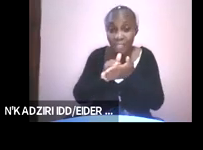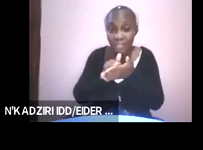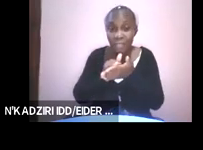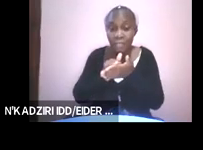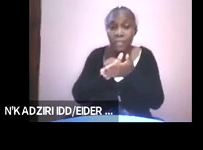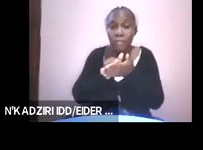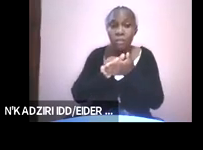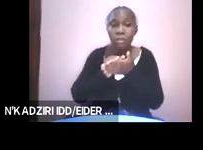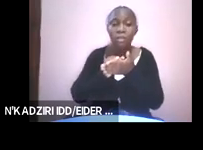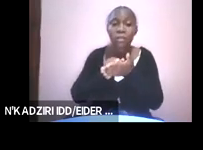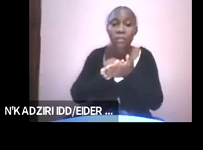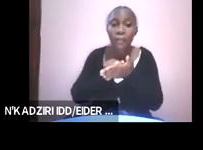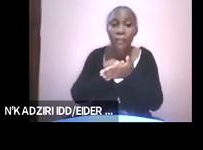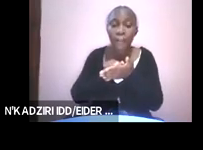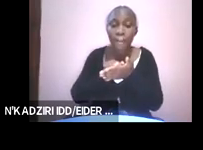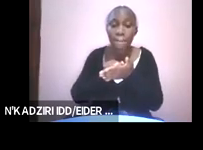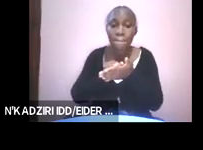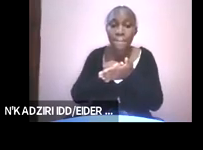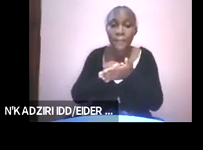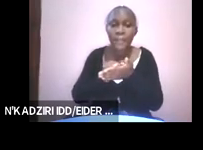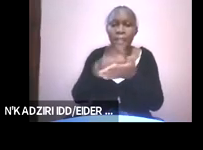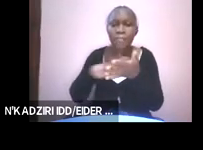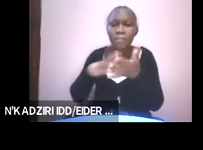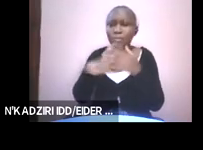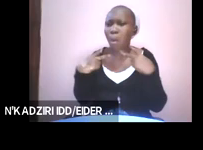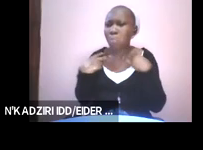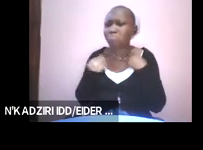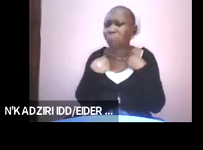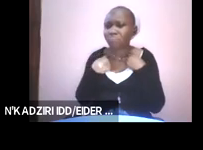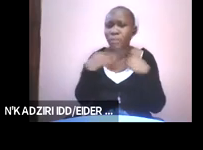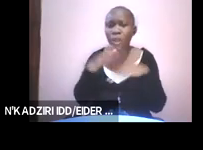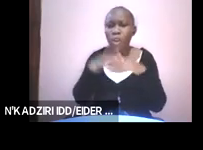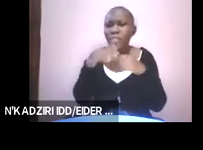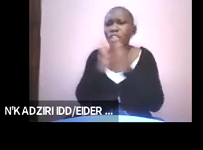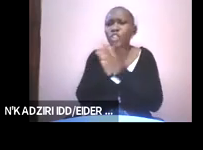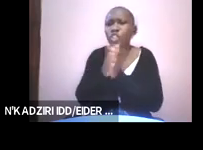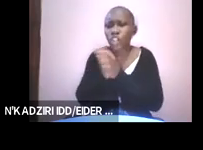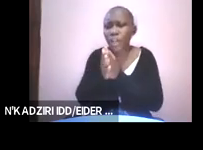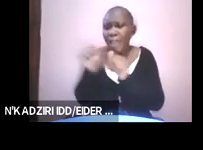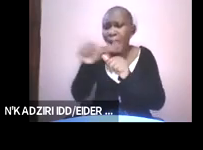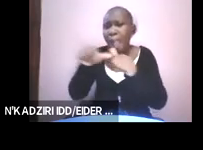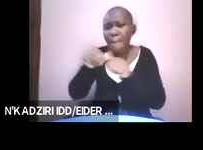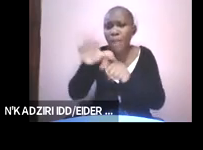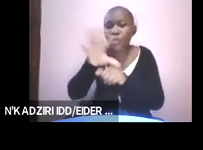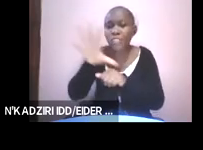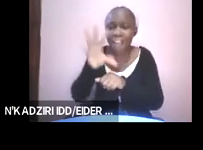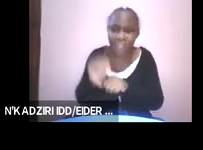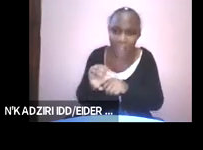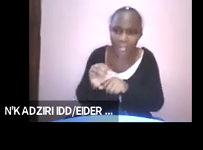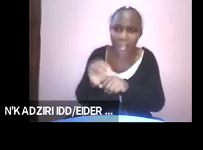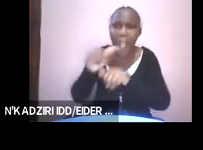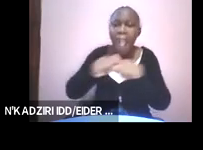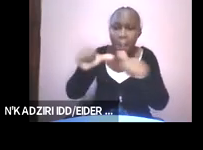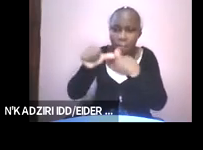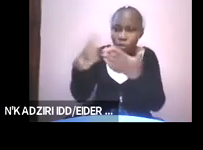that dominant narrative that has been pushed about Africa and about the West